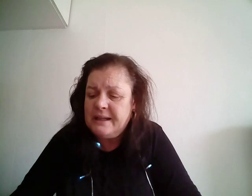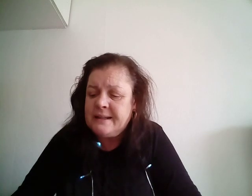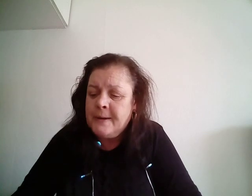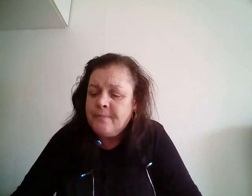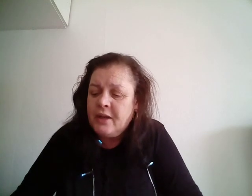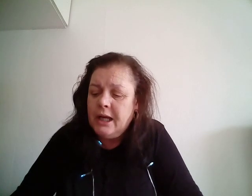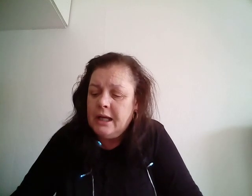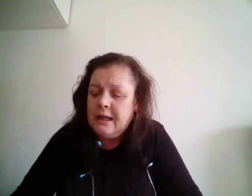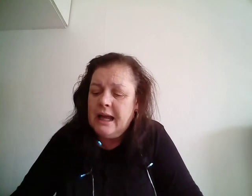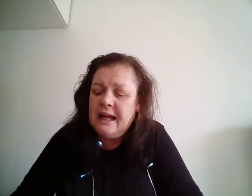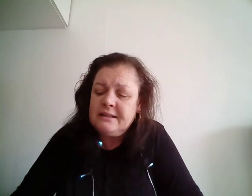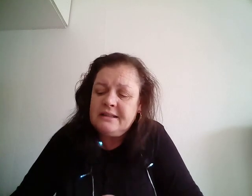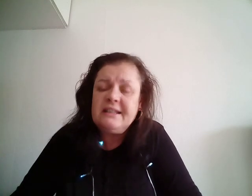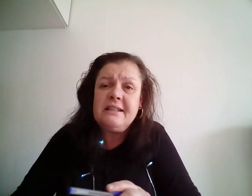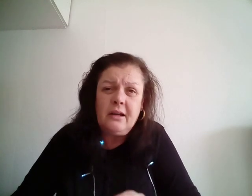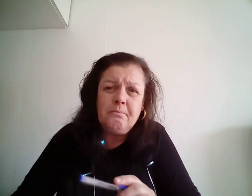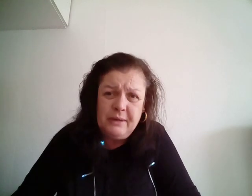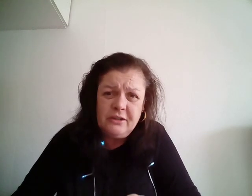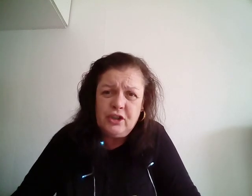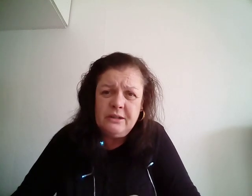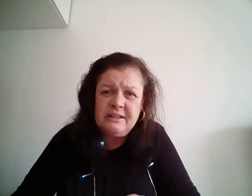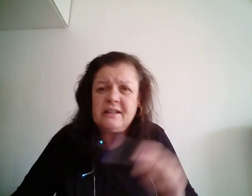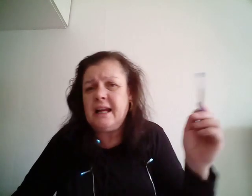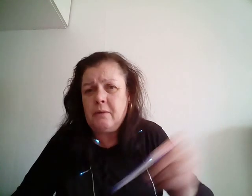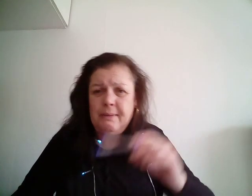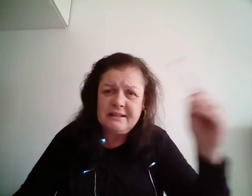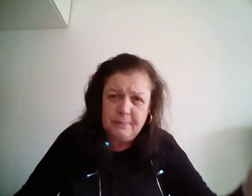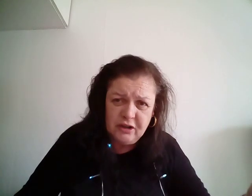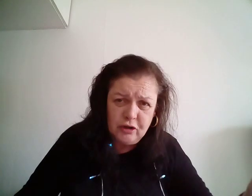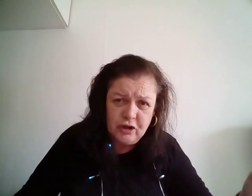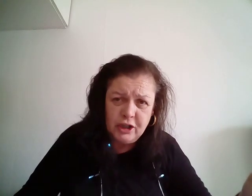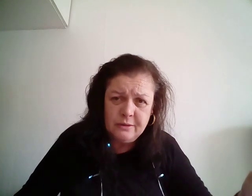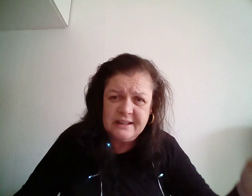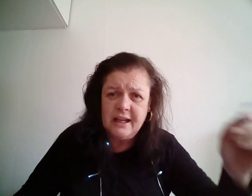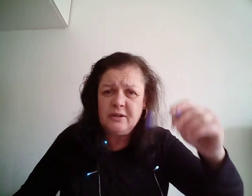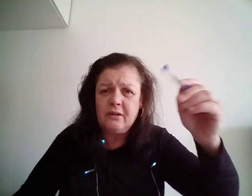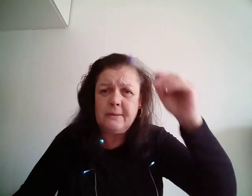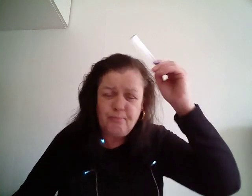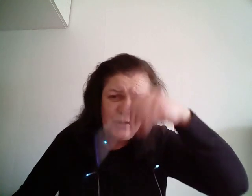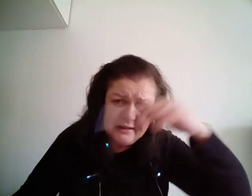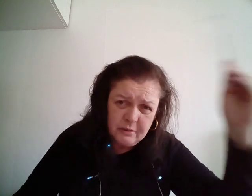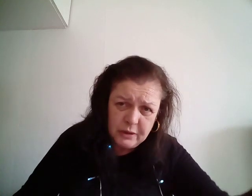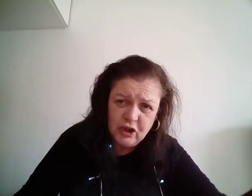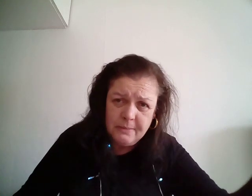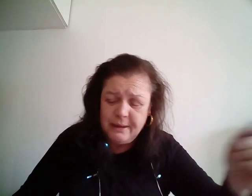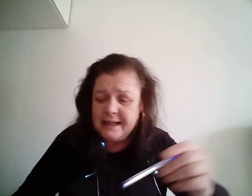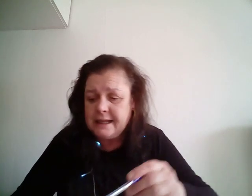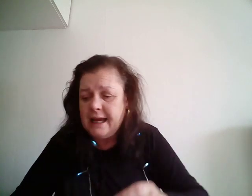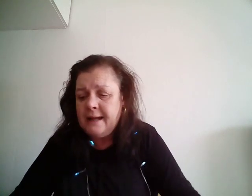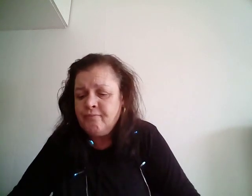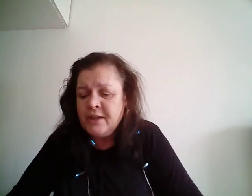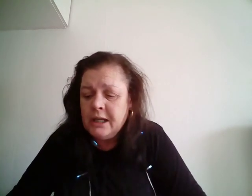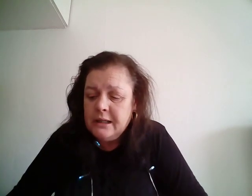babies. And this is on BitChute, so now we're back to BitChute, so sorry, so we're switching back, okay?